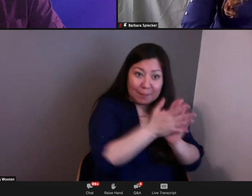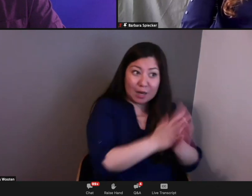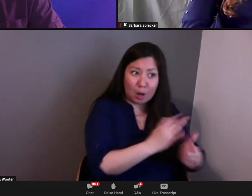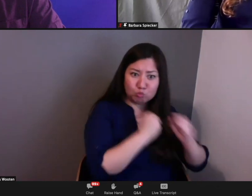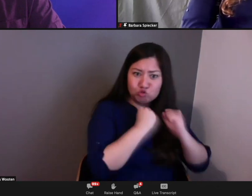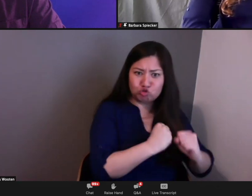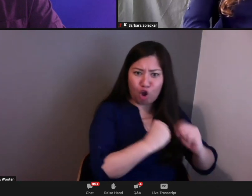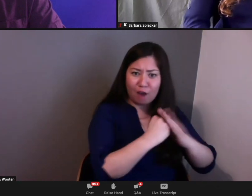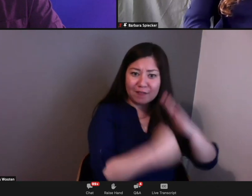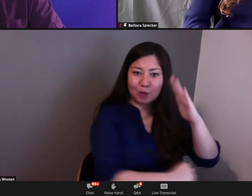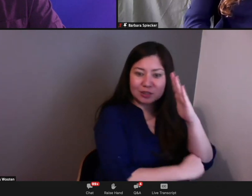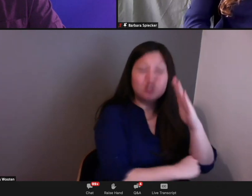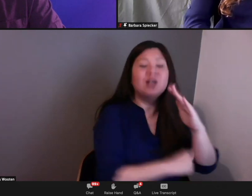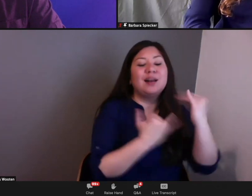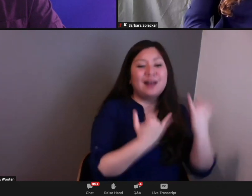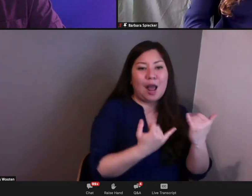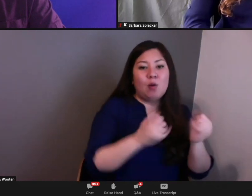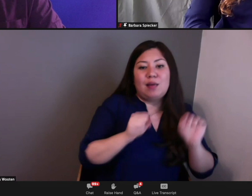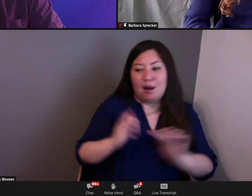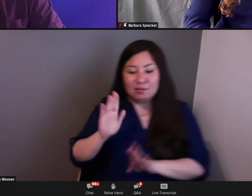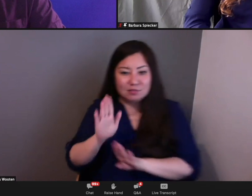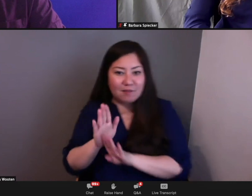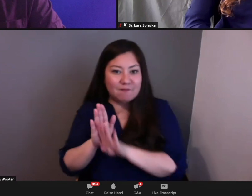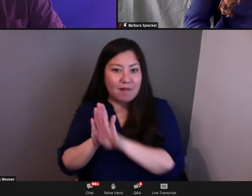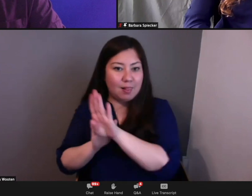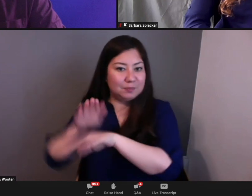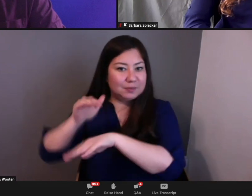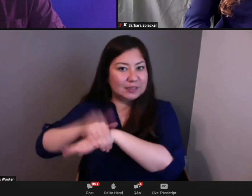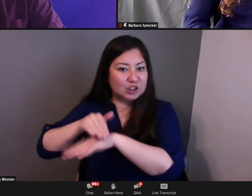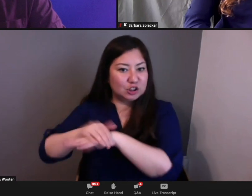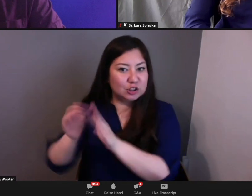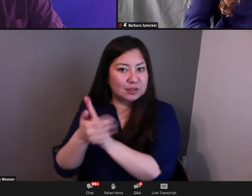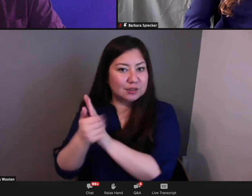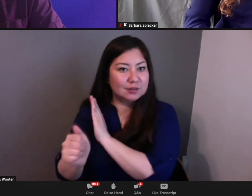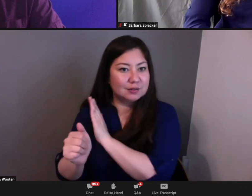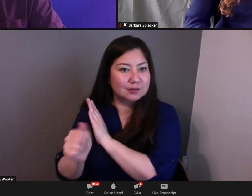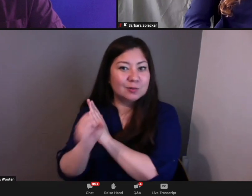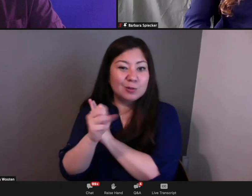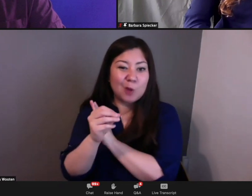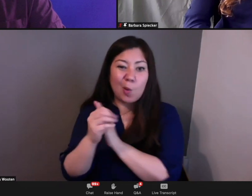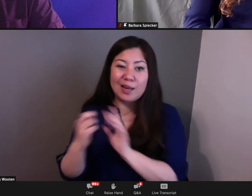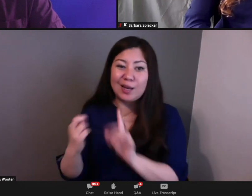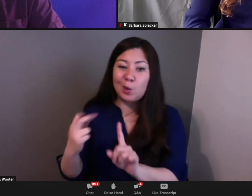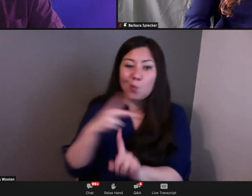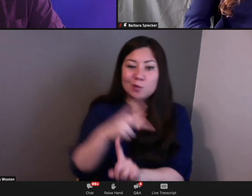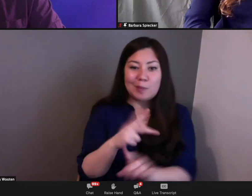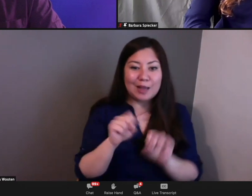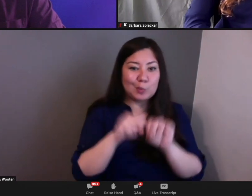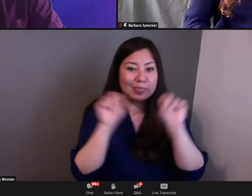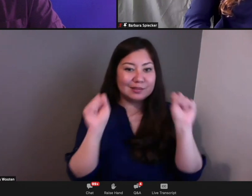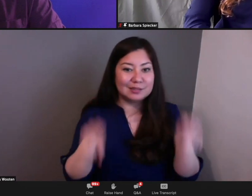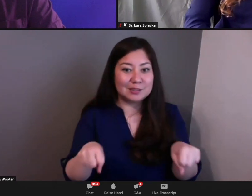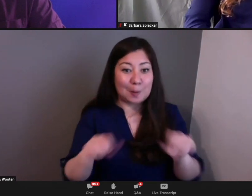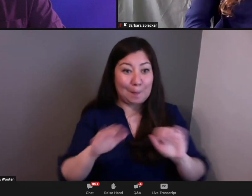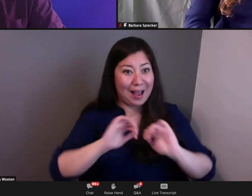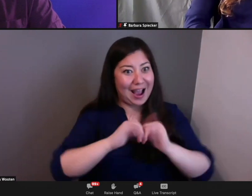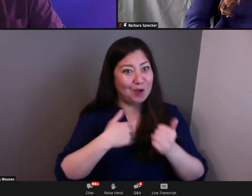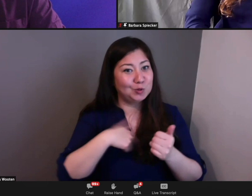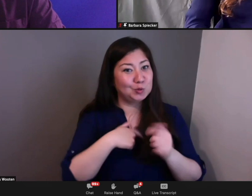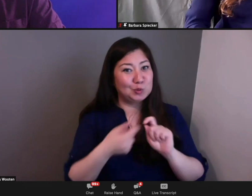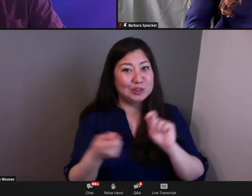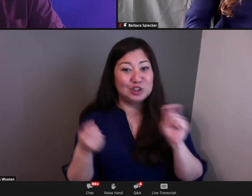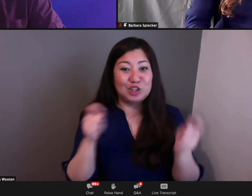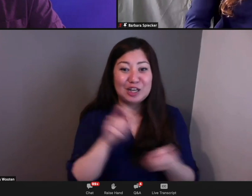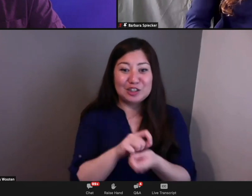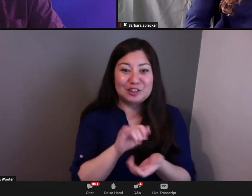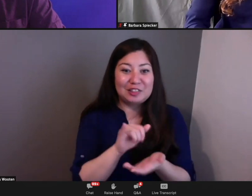students, if there's an English quiz, they will contact me and say, do you mind doing this in ASL? And as soon